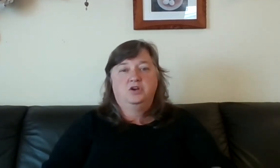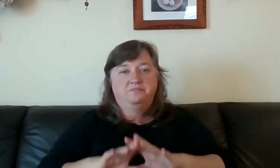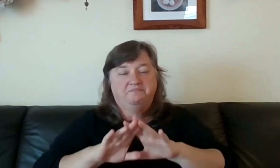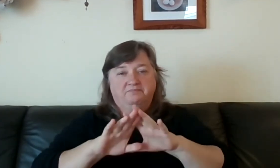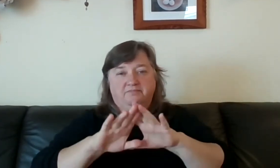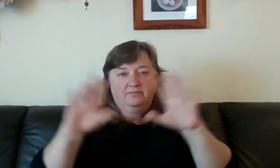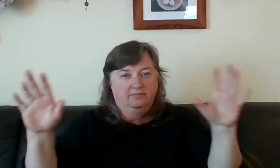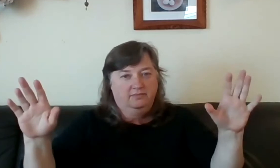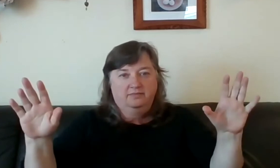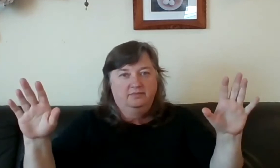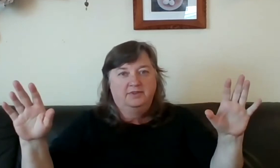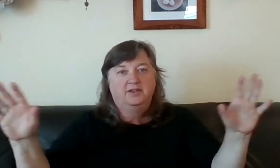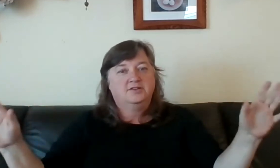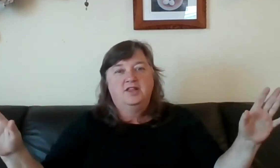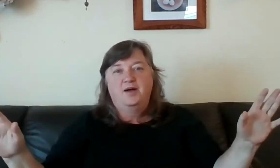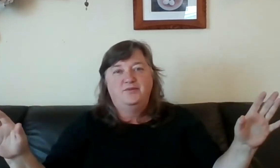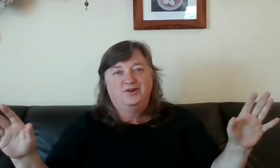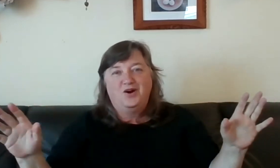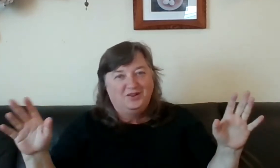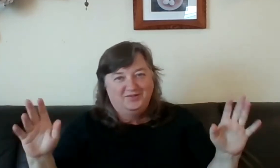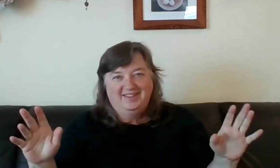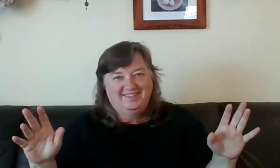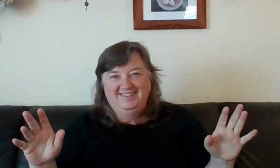So there's a lot more to all of this.